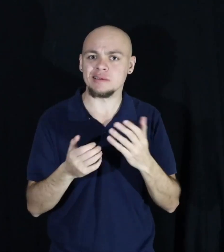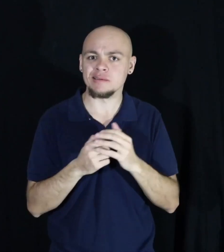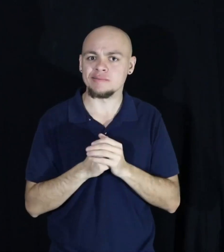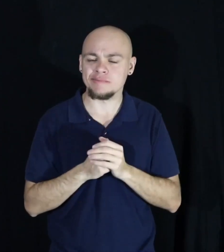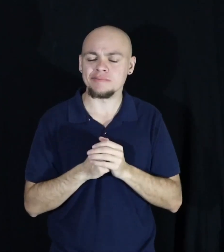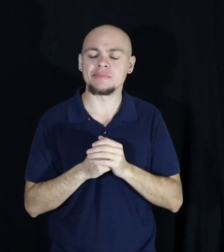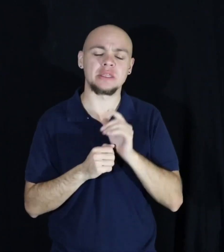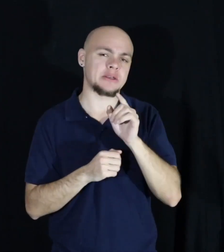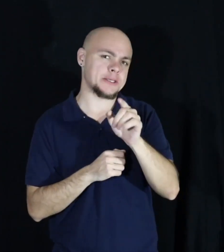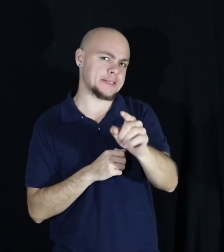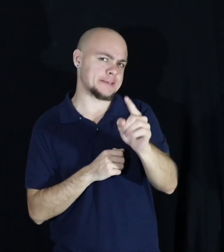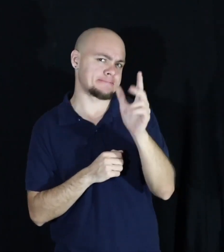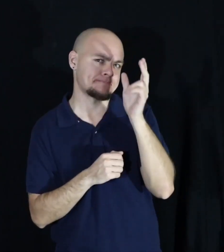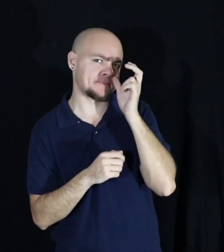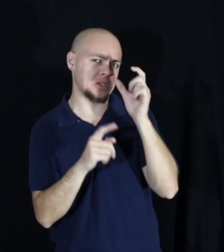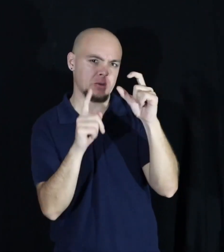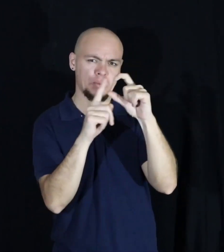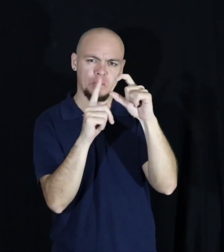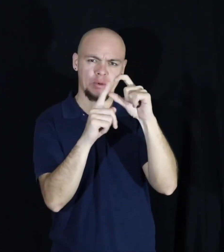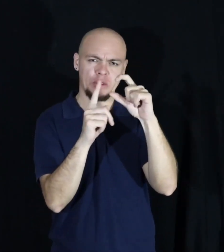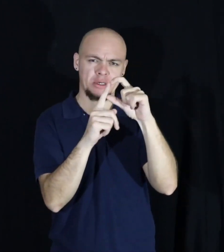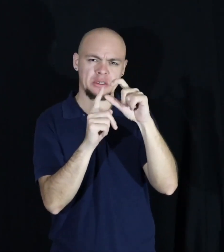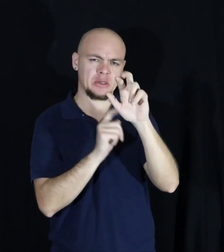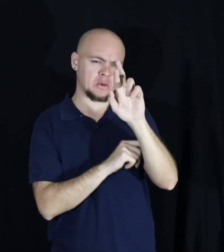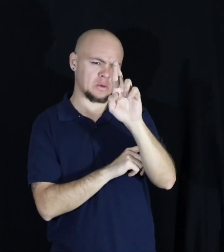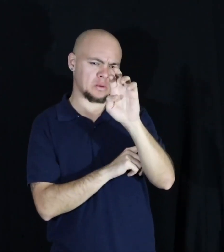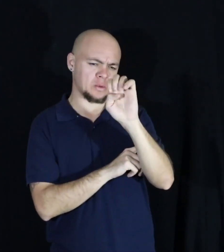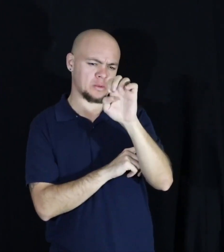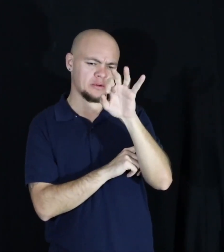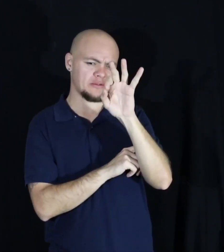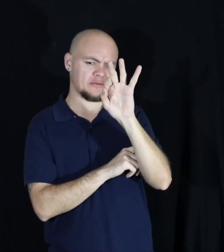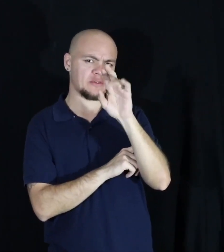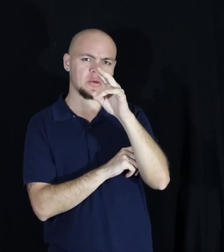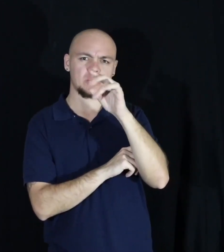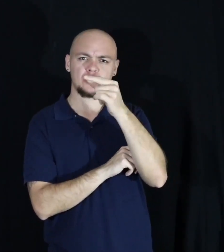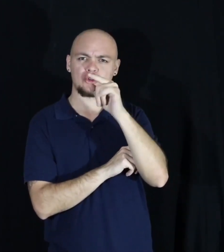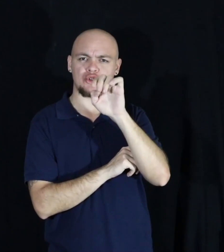your mind when you hear the word refugee?